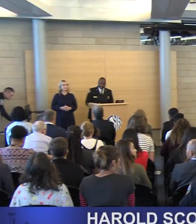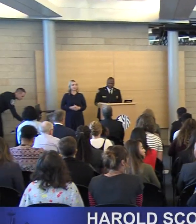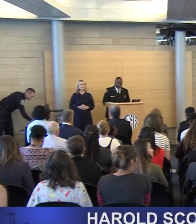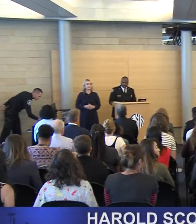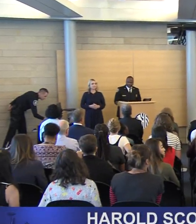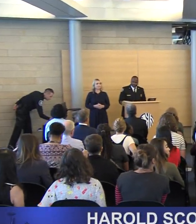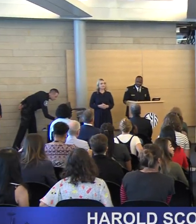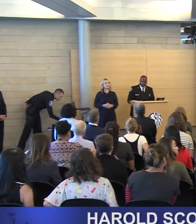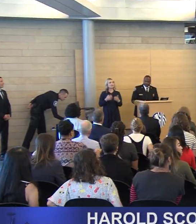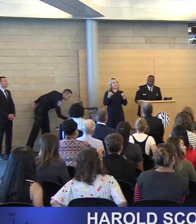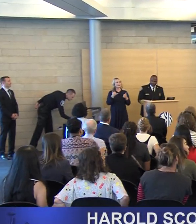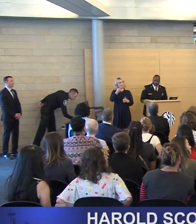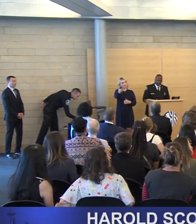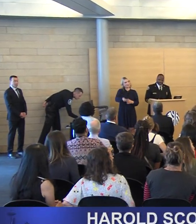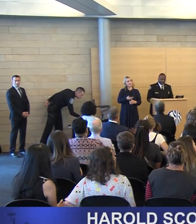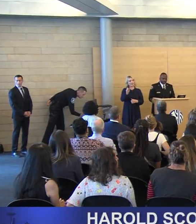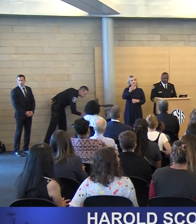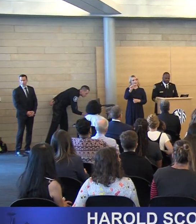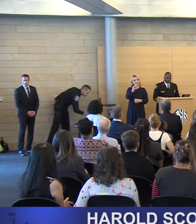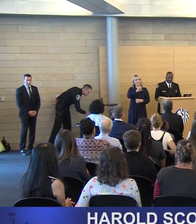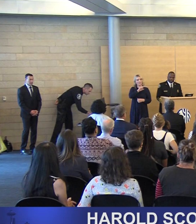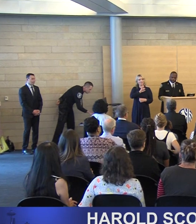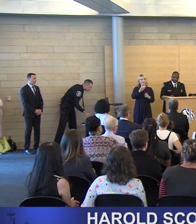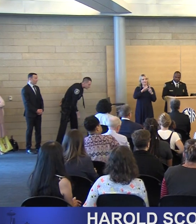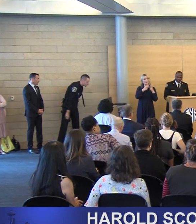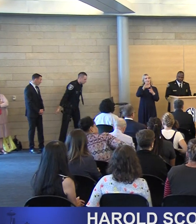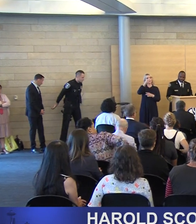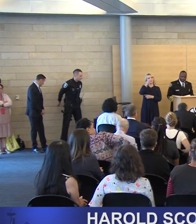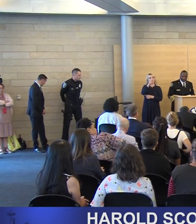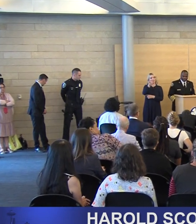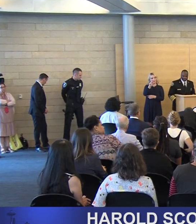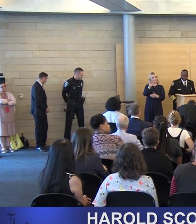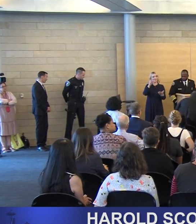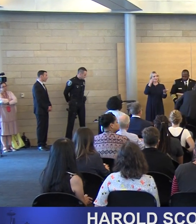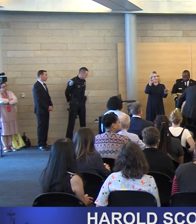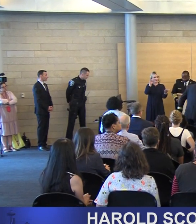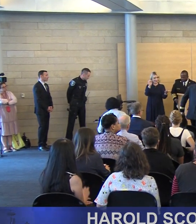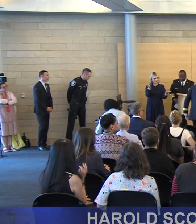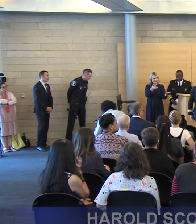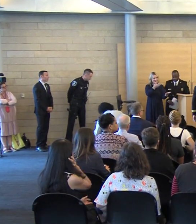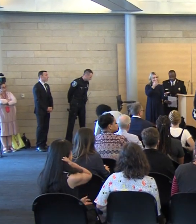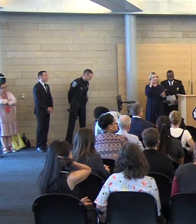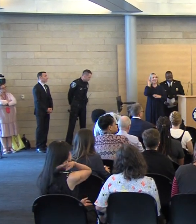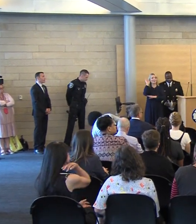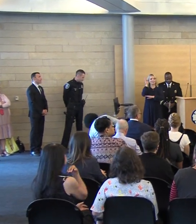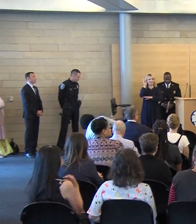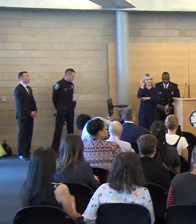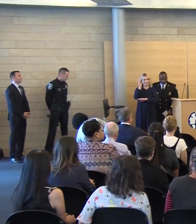I would like to invite up Seattle Police Department Chaplain Charlie Scoma for the invocation.